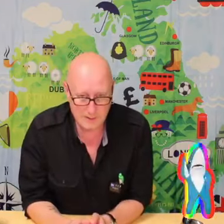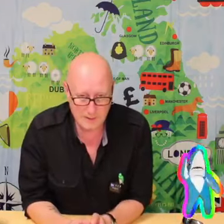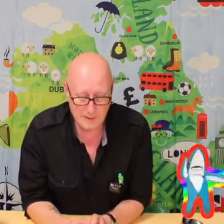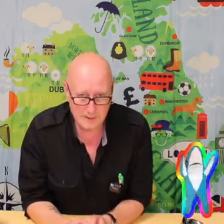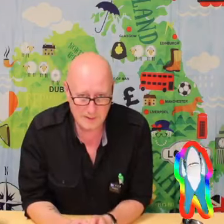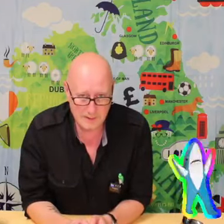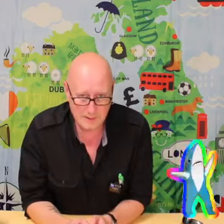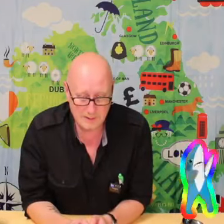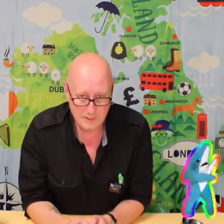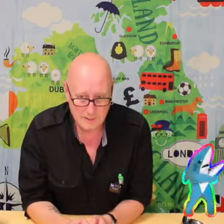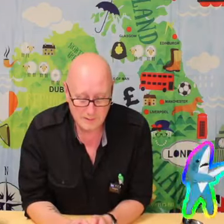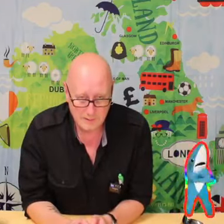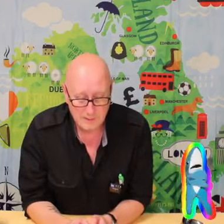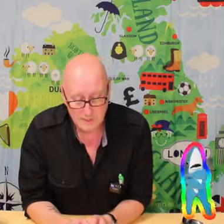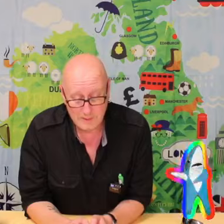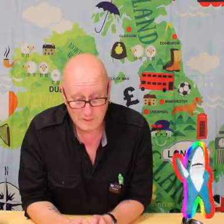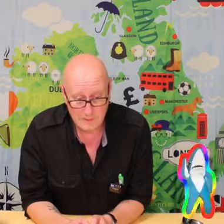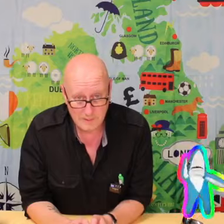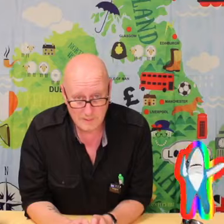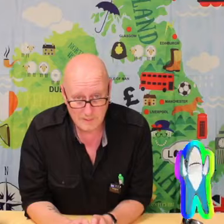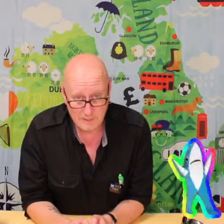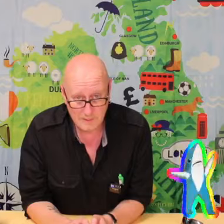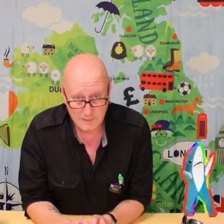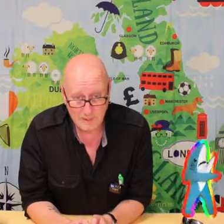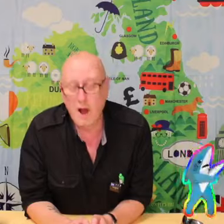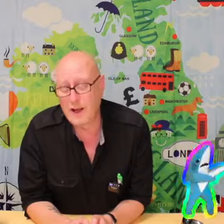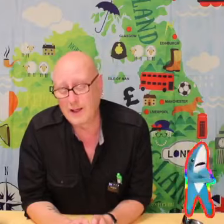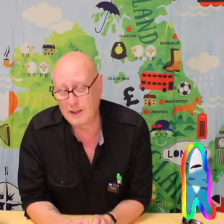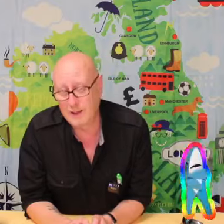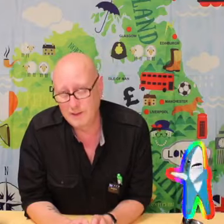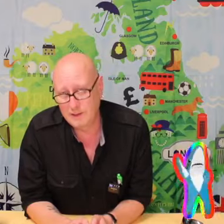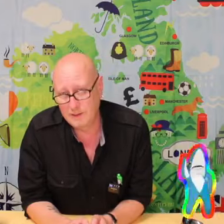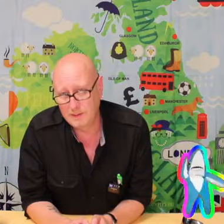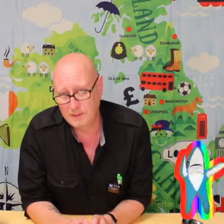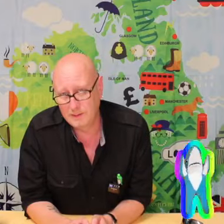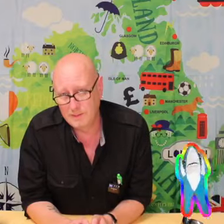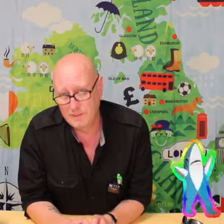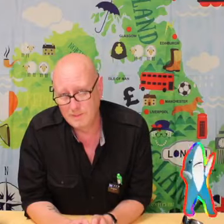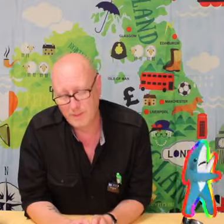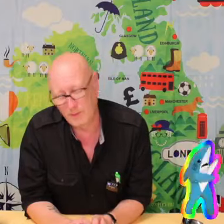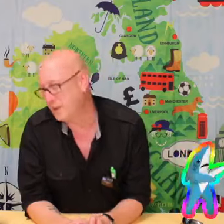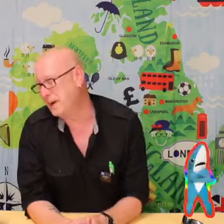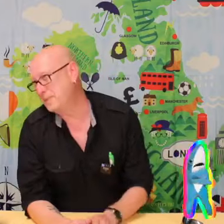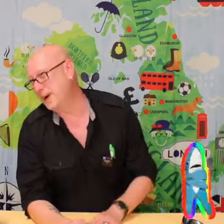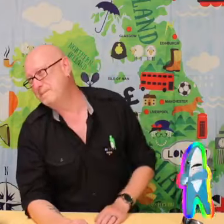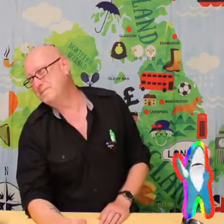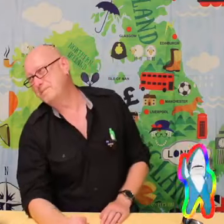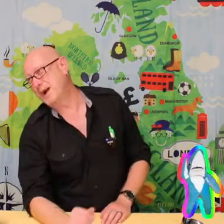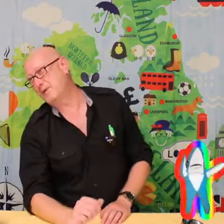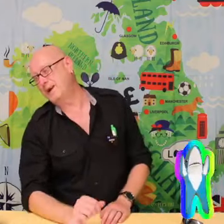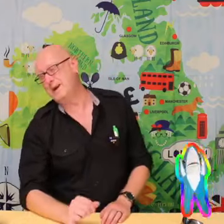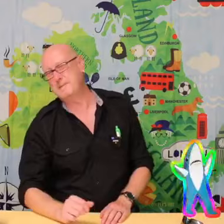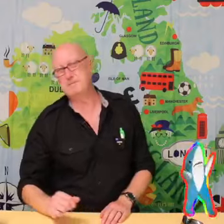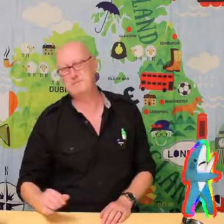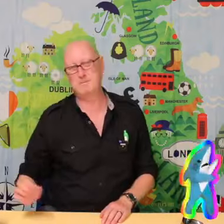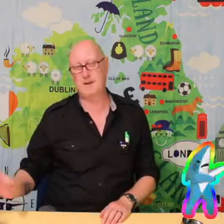Excellent. Anyway, Jackie's saying the drawing, the colouring in is Emma Davidson's. Jackie. I had a feeling, eh?